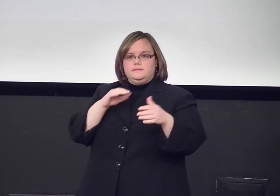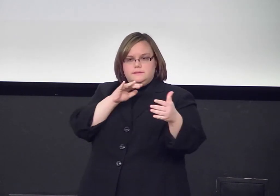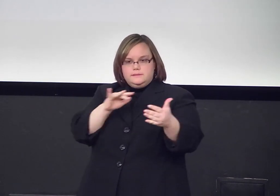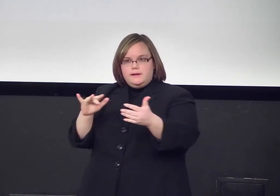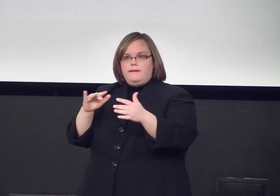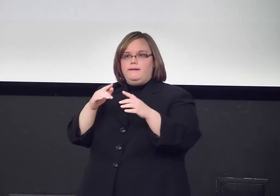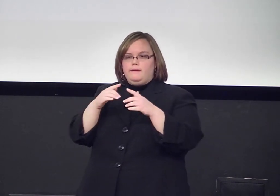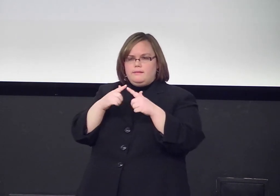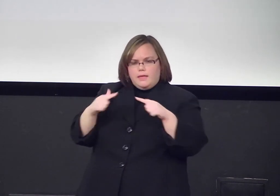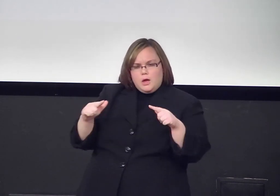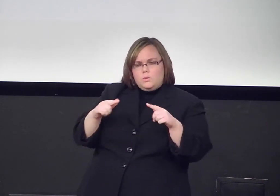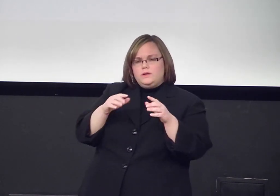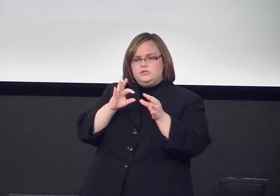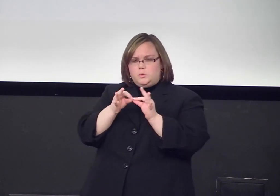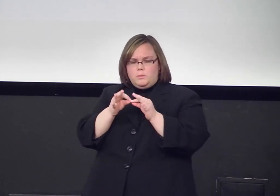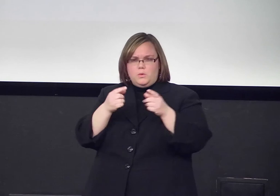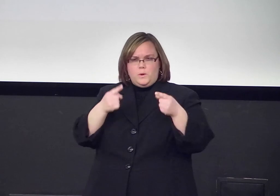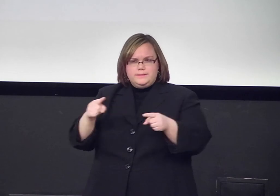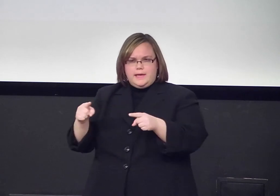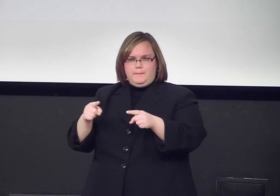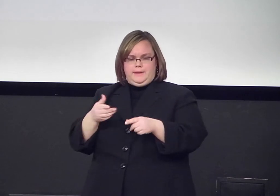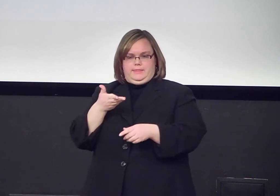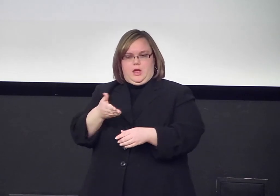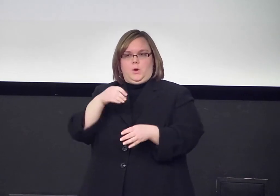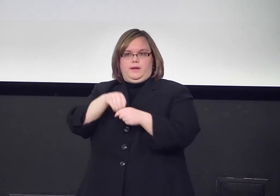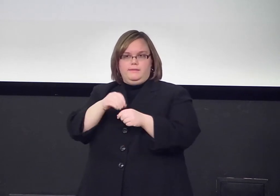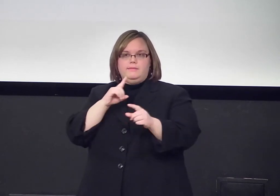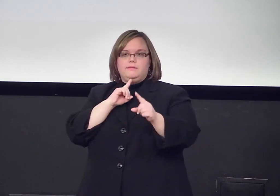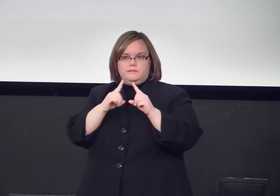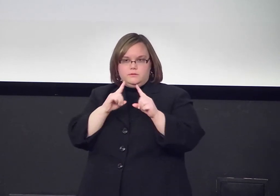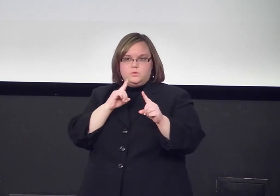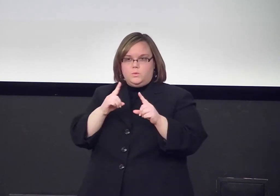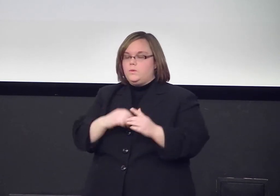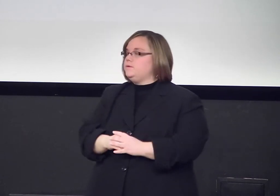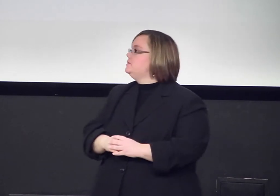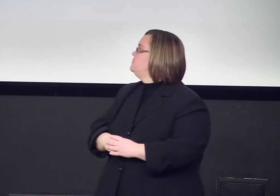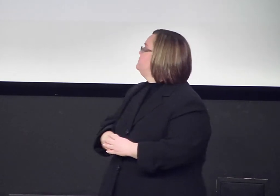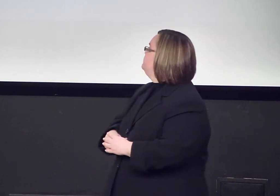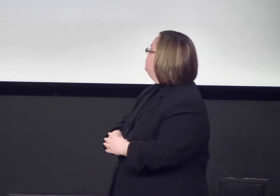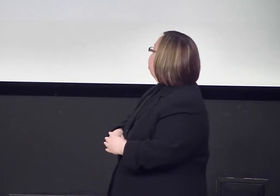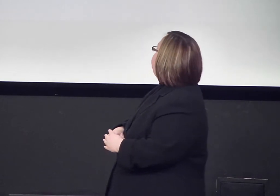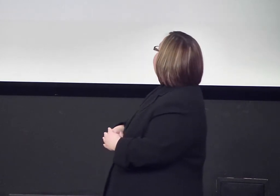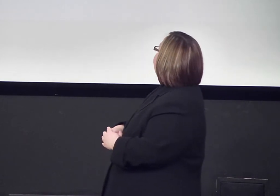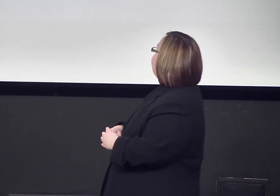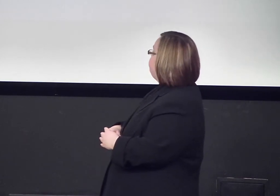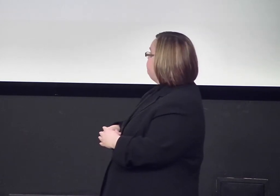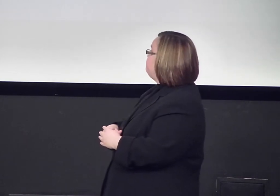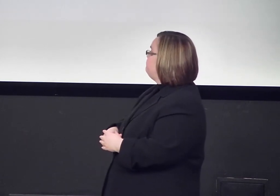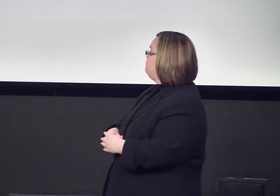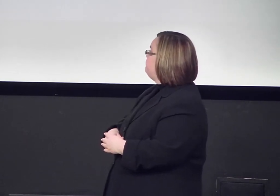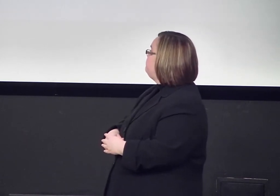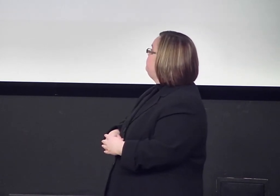specifically looking at a sociolinguistic approach and what's happening in that type of